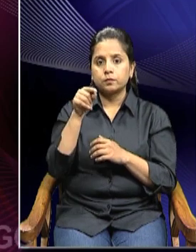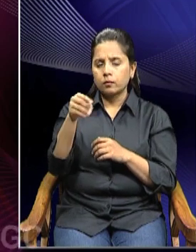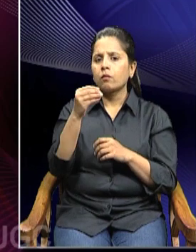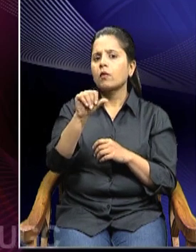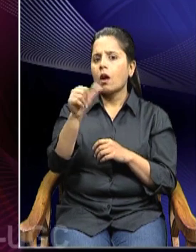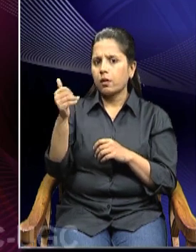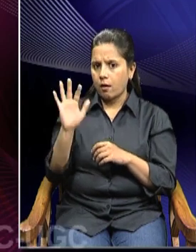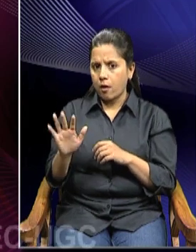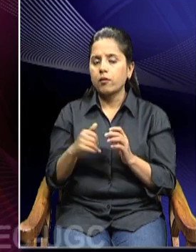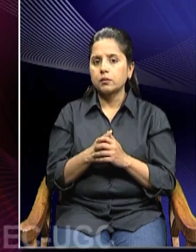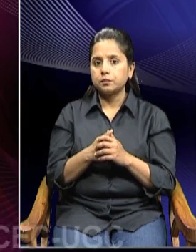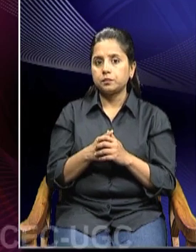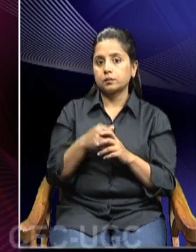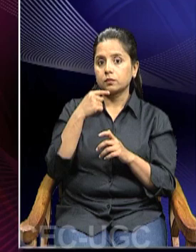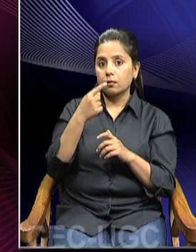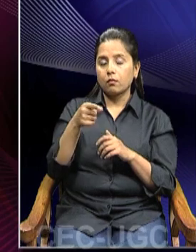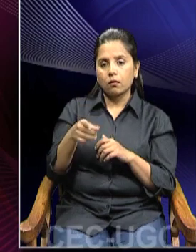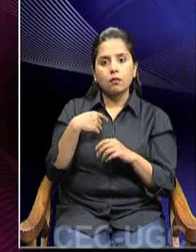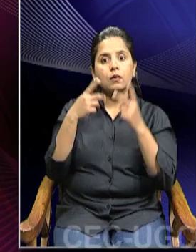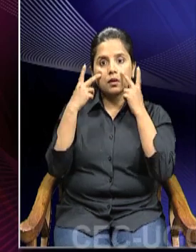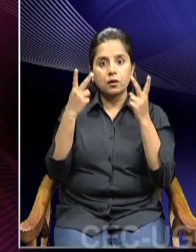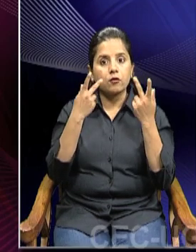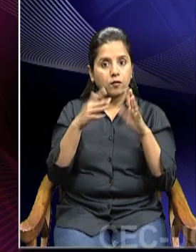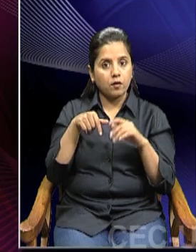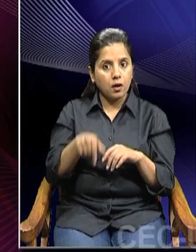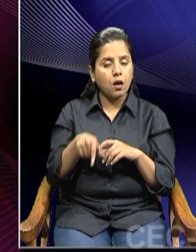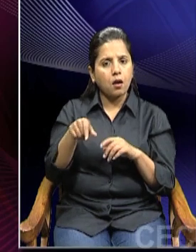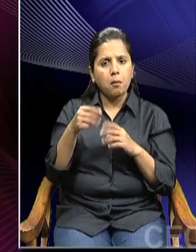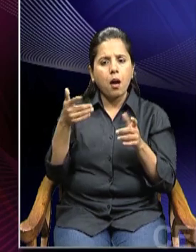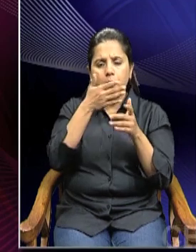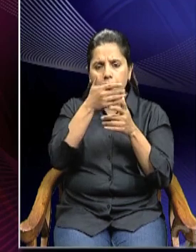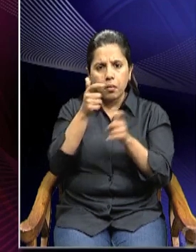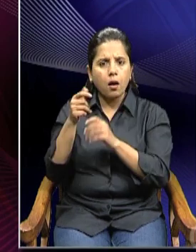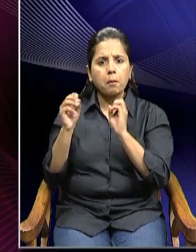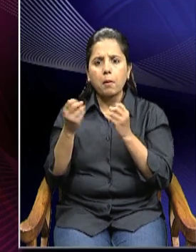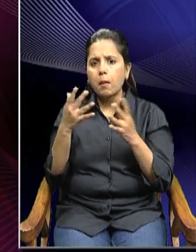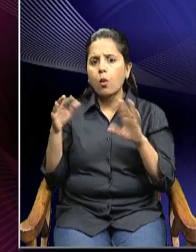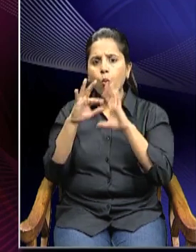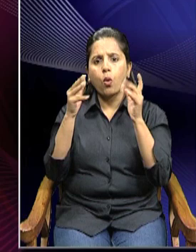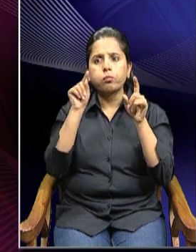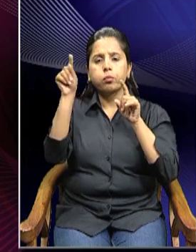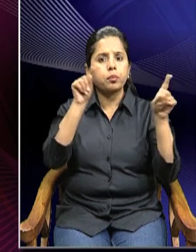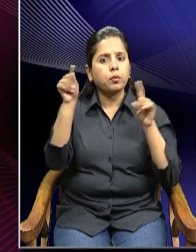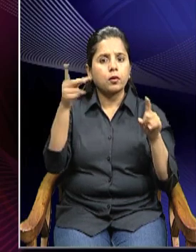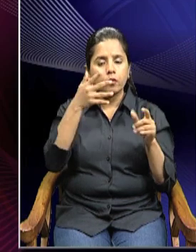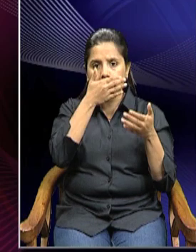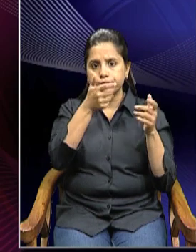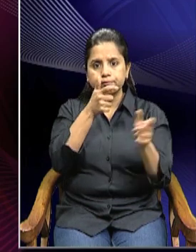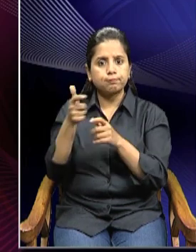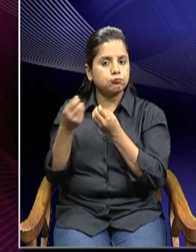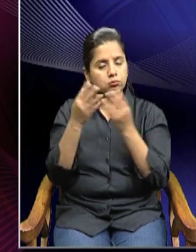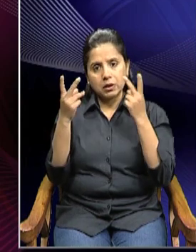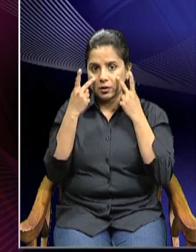others. Similarly, since then we have seen various attacks in various parts of the world, terrorist